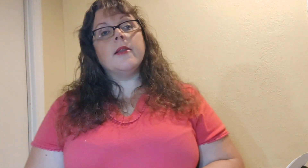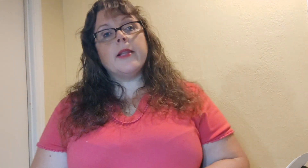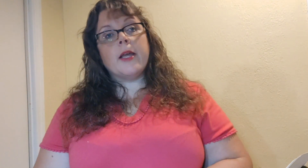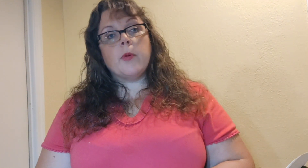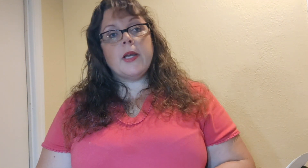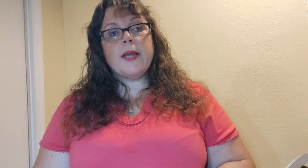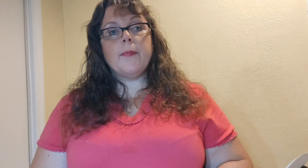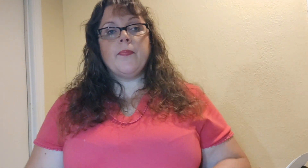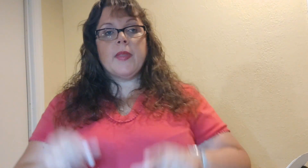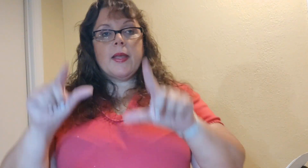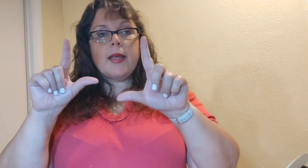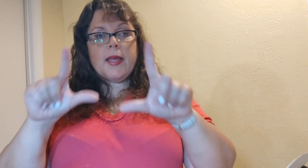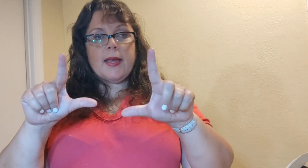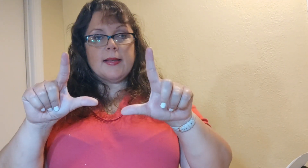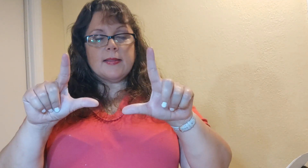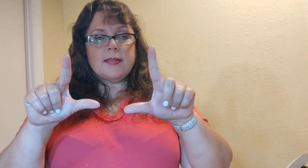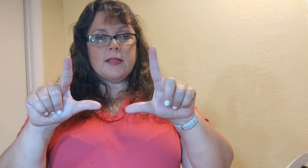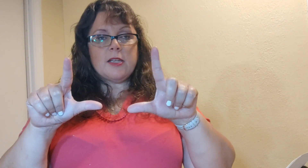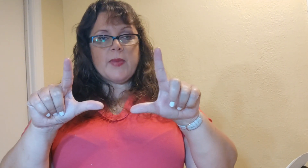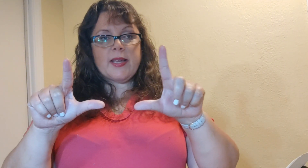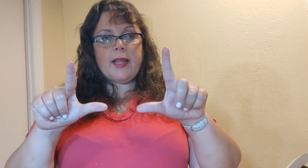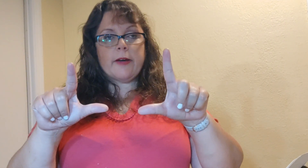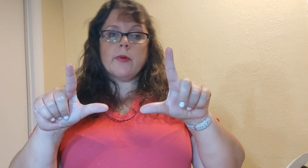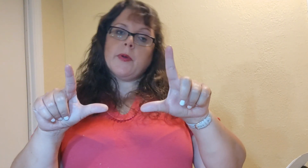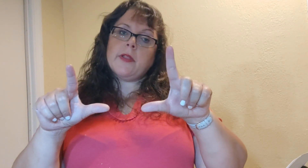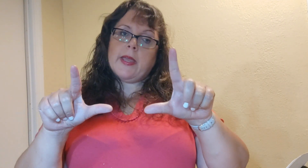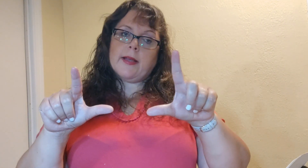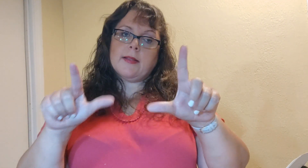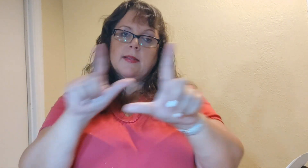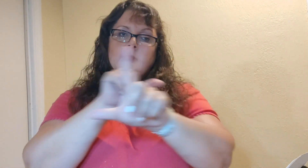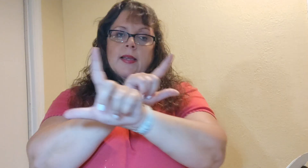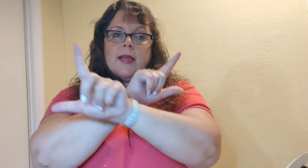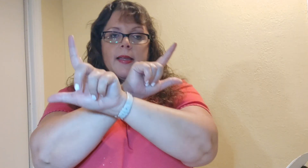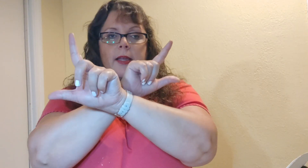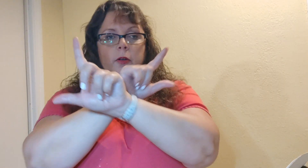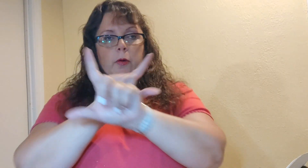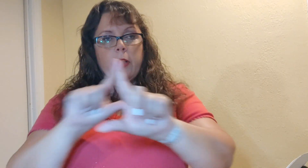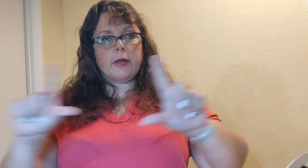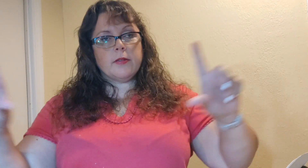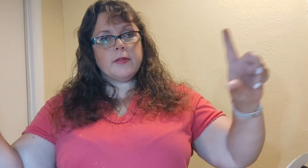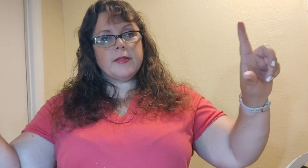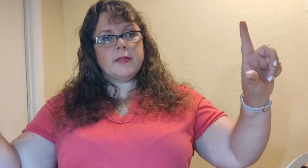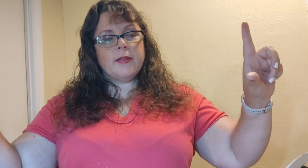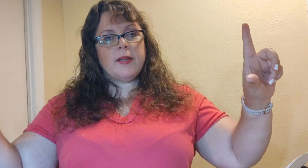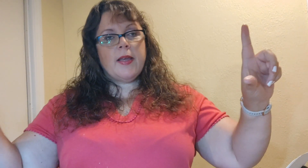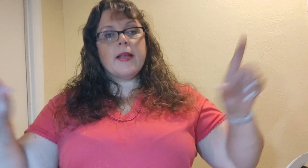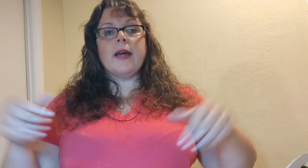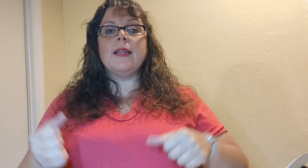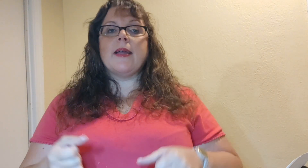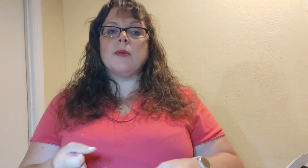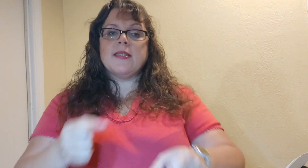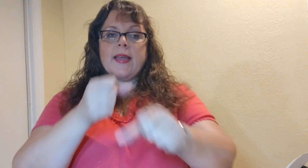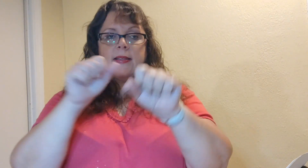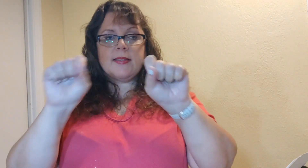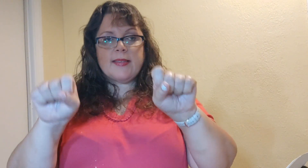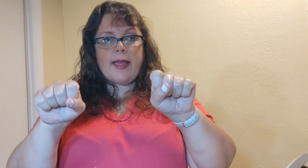And then liberty is you make an L with both hands and cross. Kind of like with saying